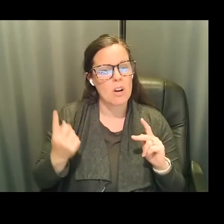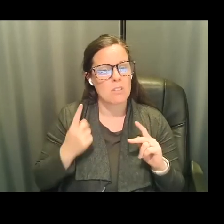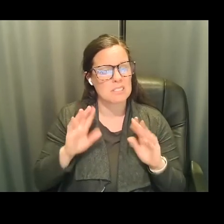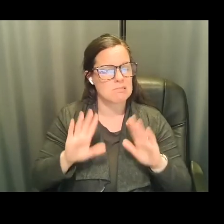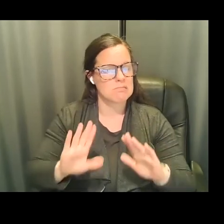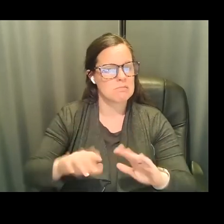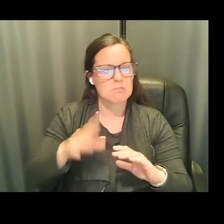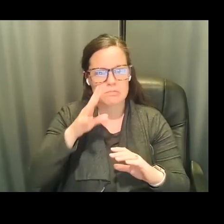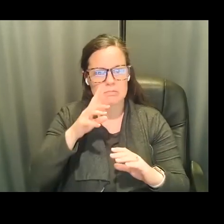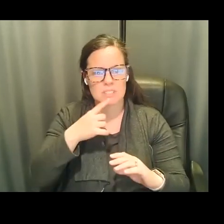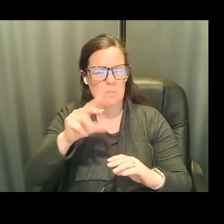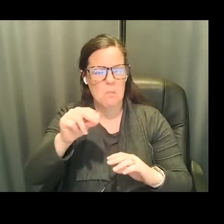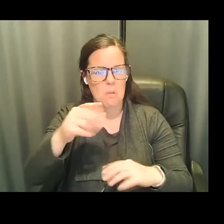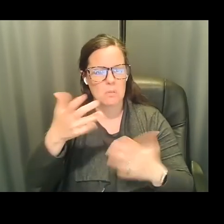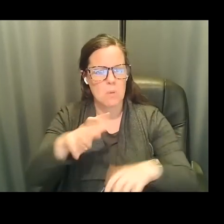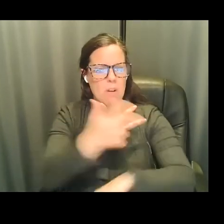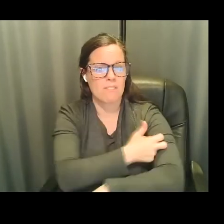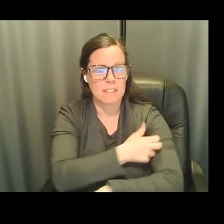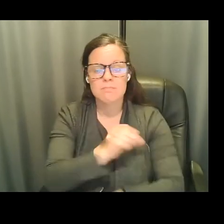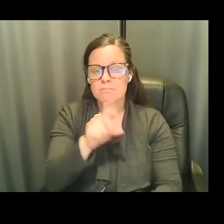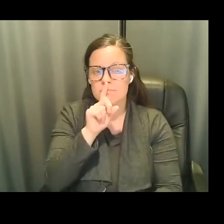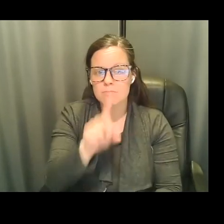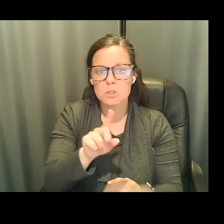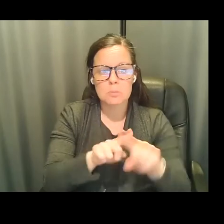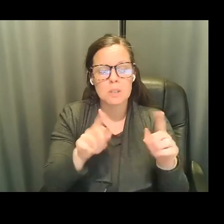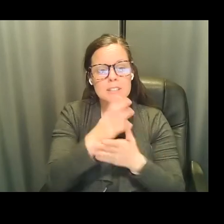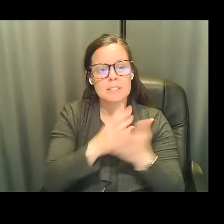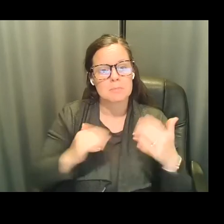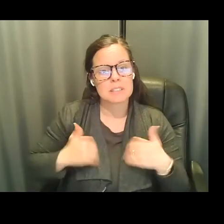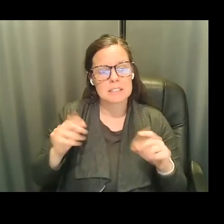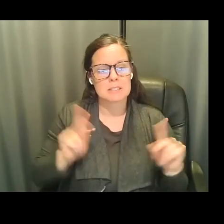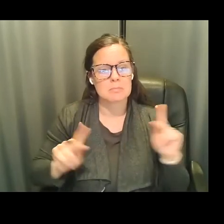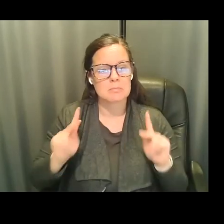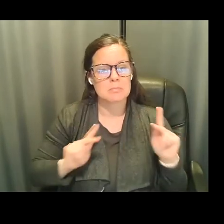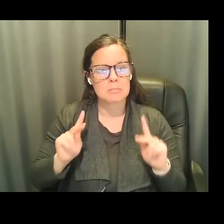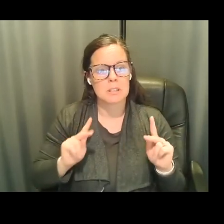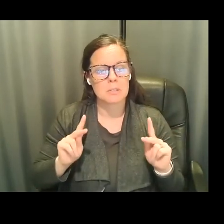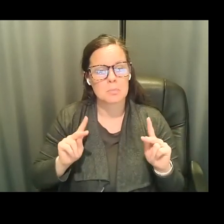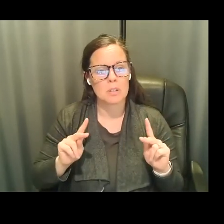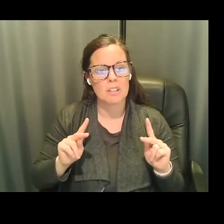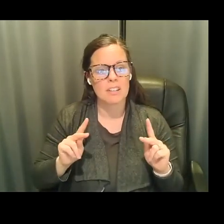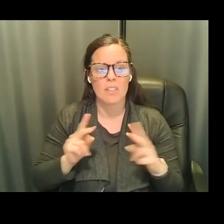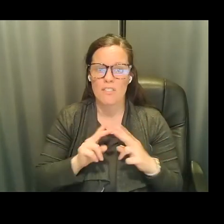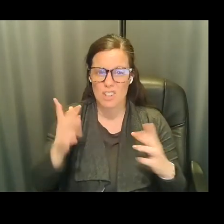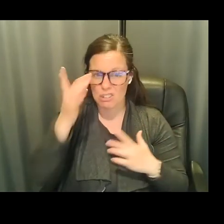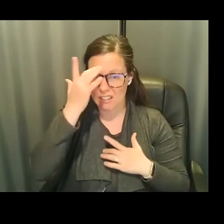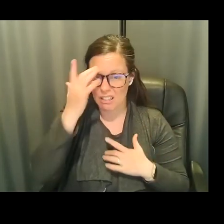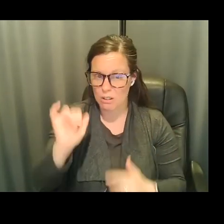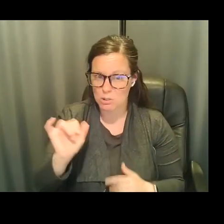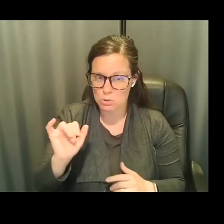very true. However, some of the young people also are very, very ill.